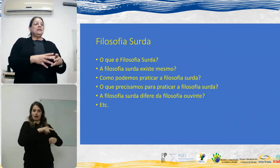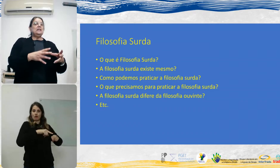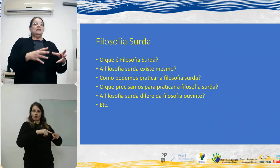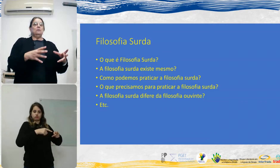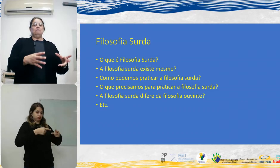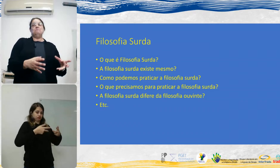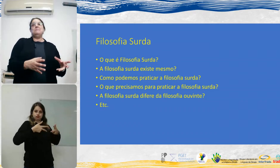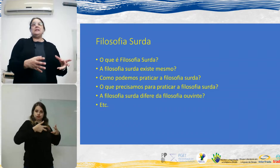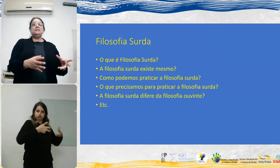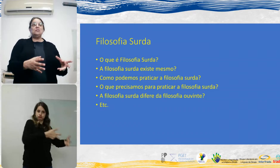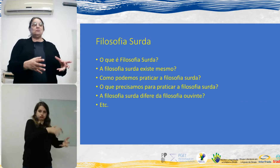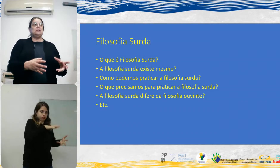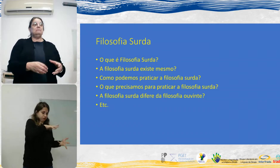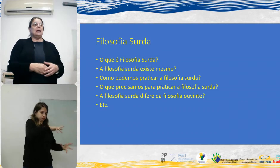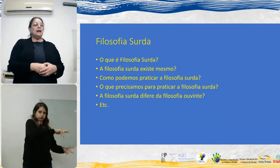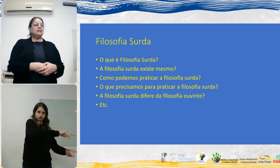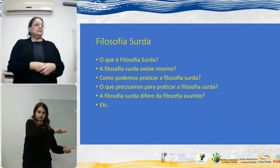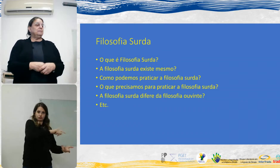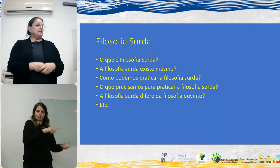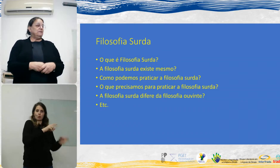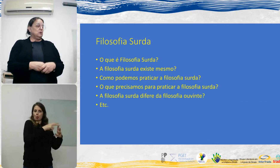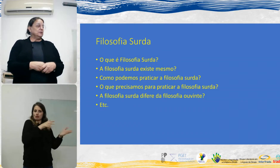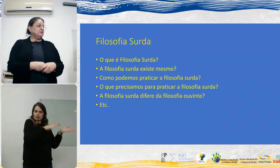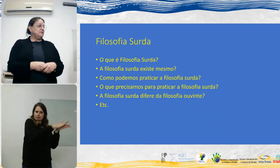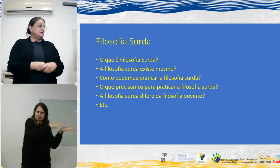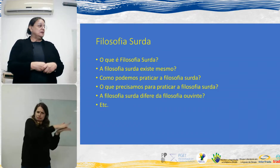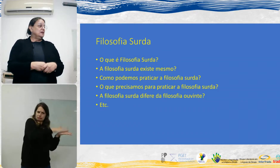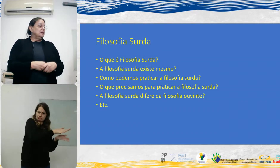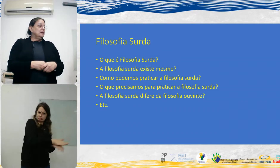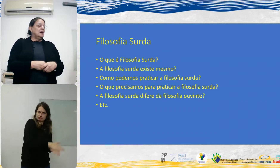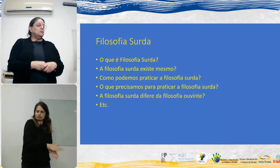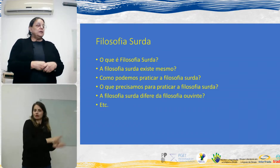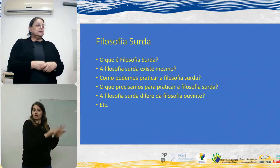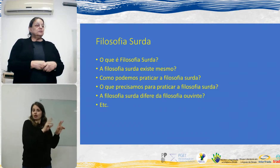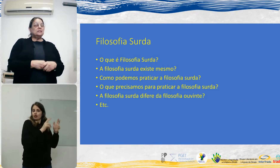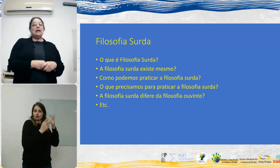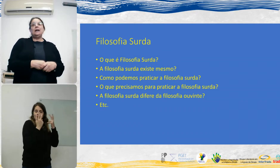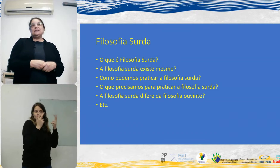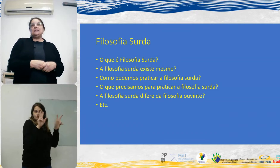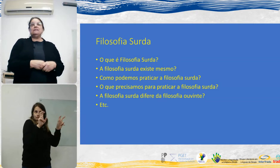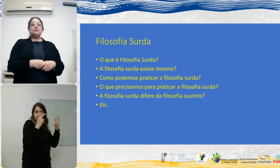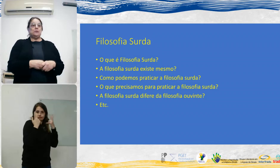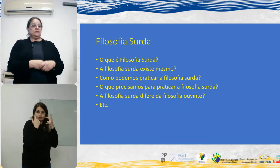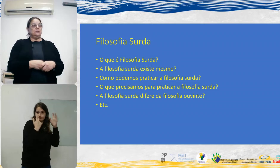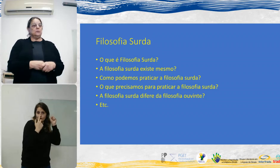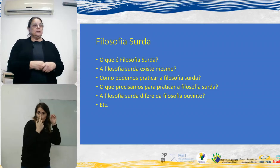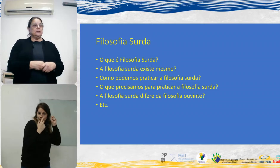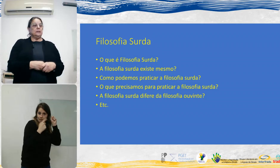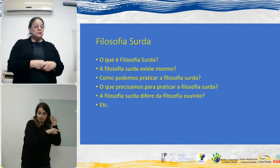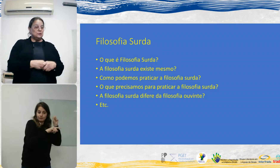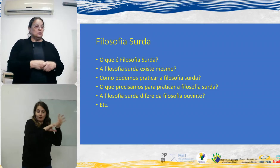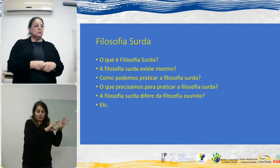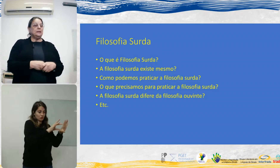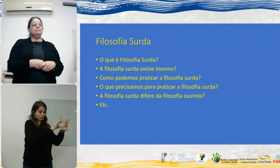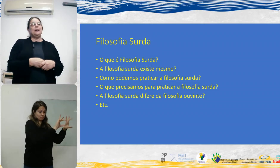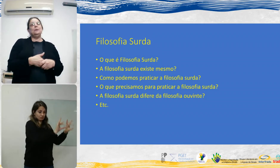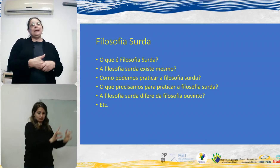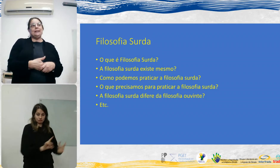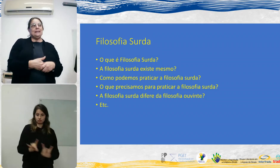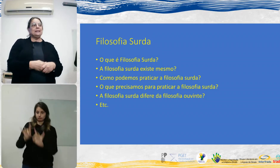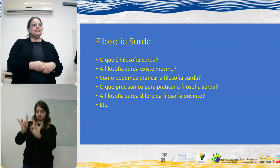of mainstream academic philosophy, and we can just add a deaf twist to it. So